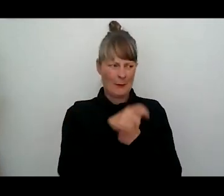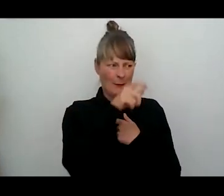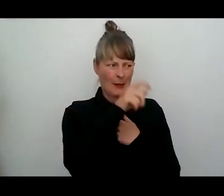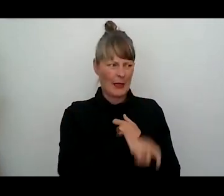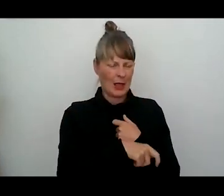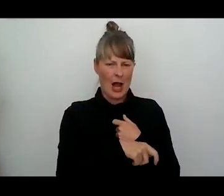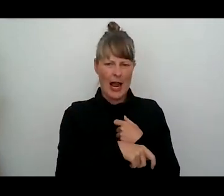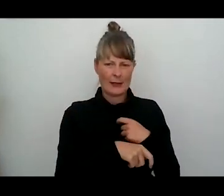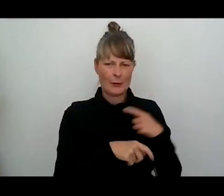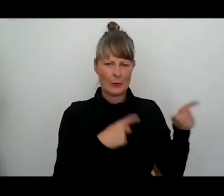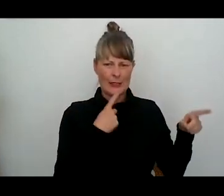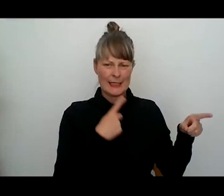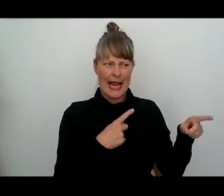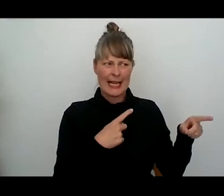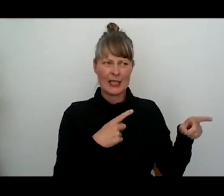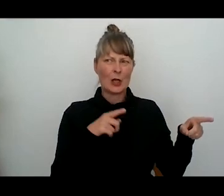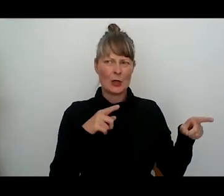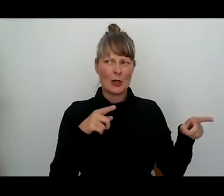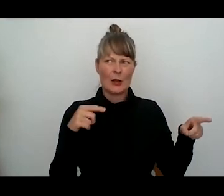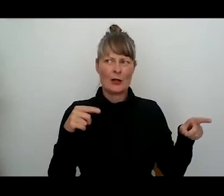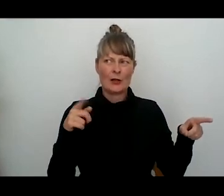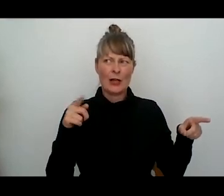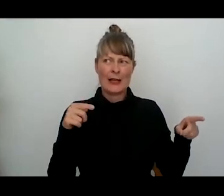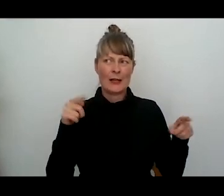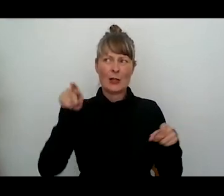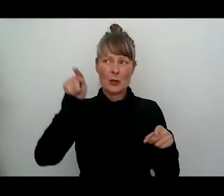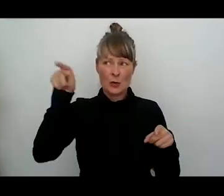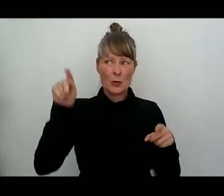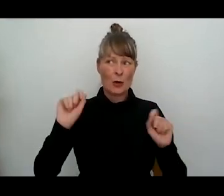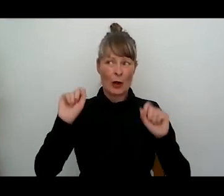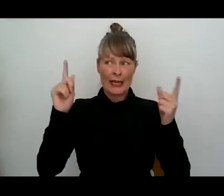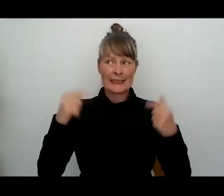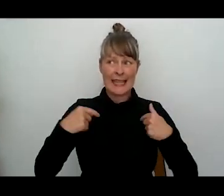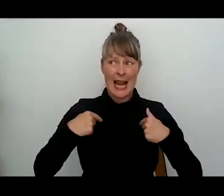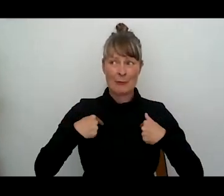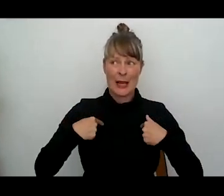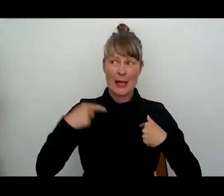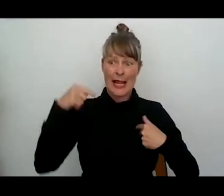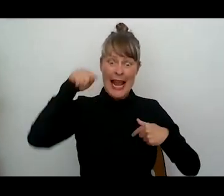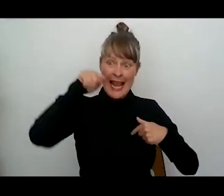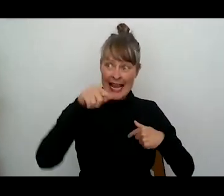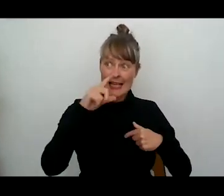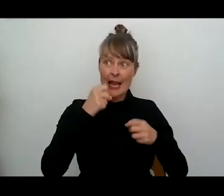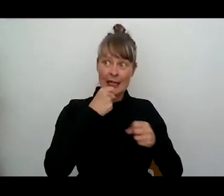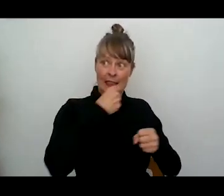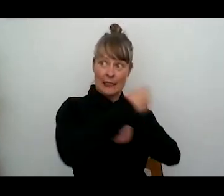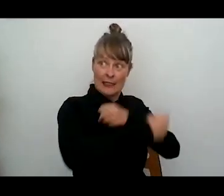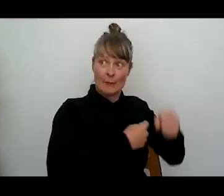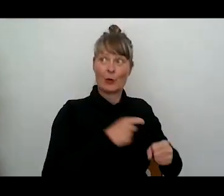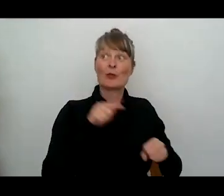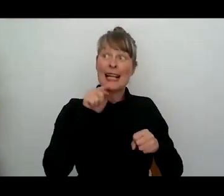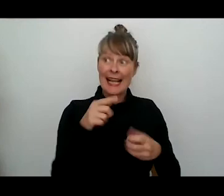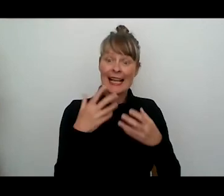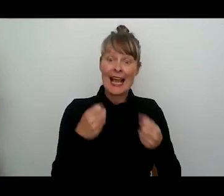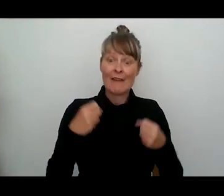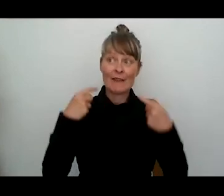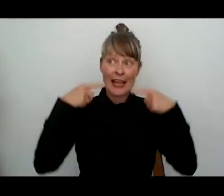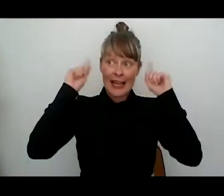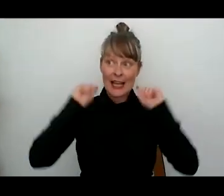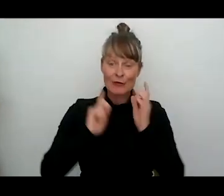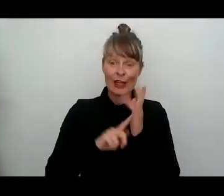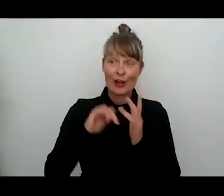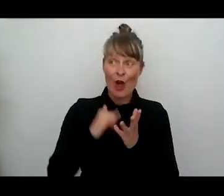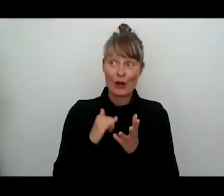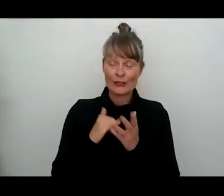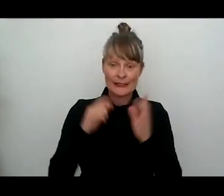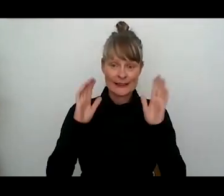it, but he gets it because he's got a hearing loss. And oh dear, yeah, that does not do you well the next few weeks